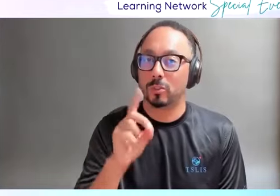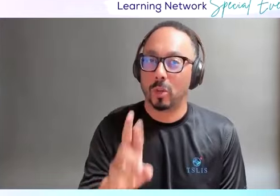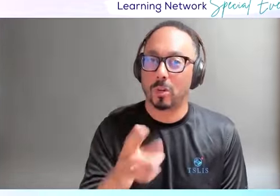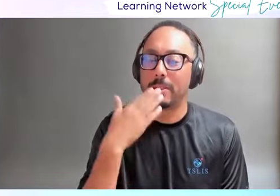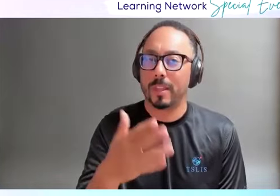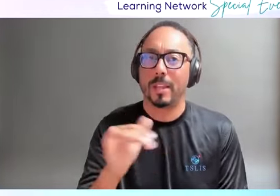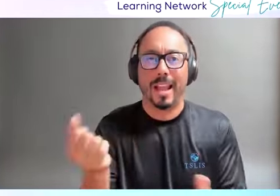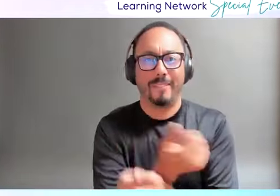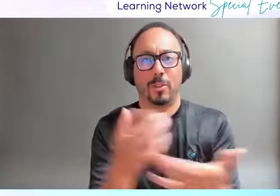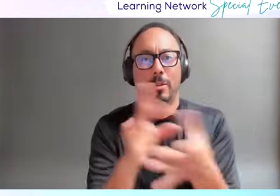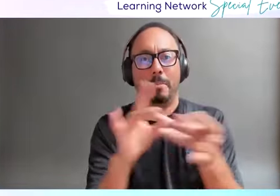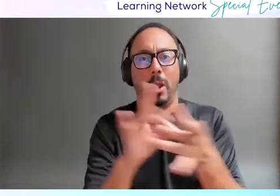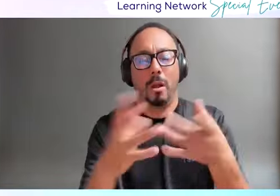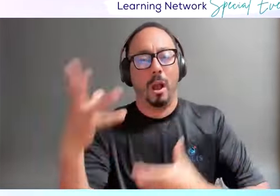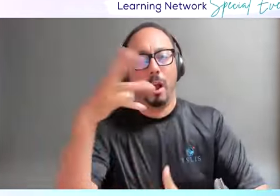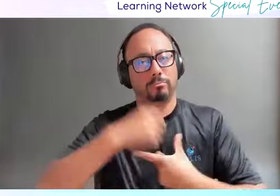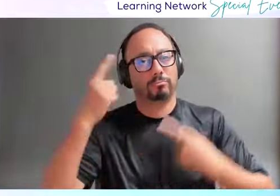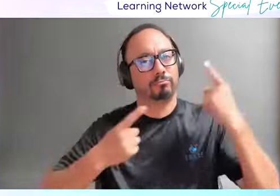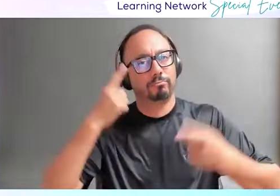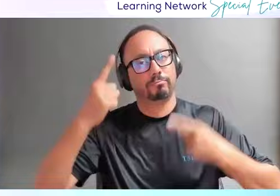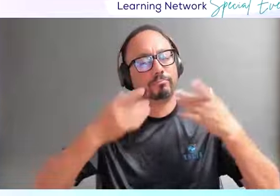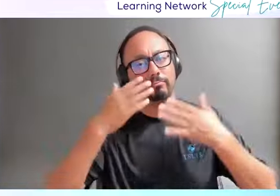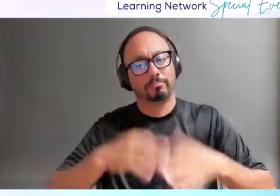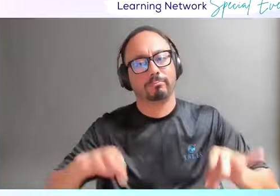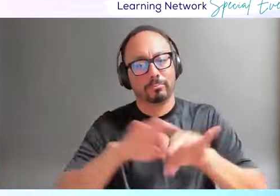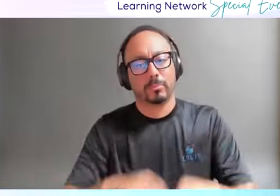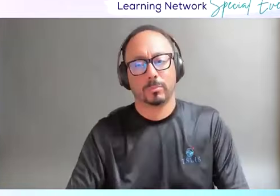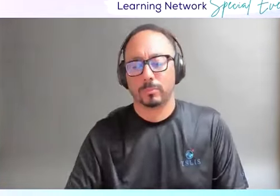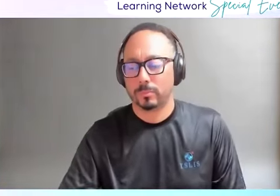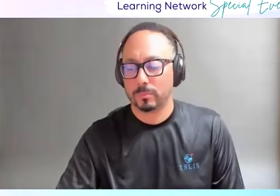you're mentioning. So I'm just mindful of the time,